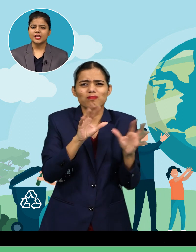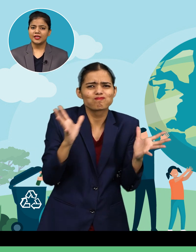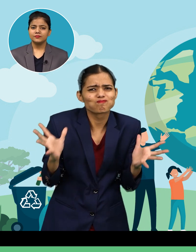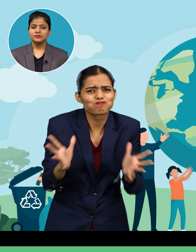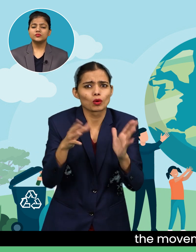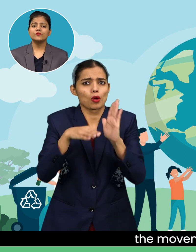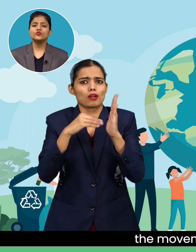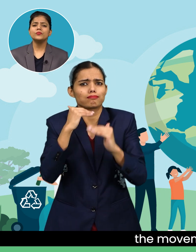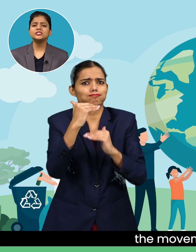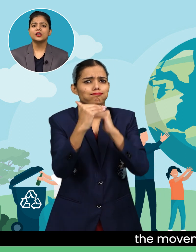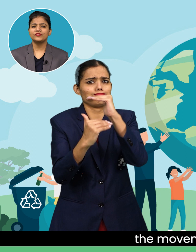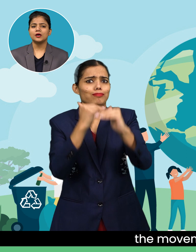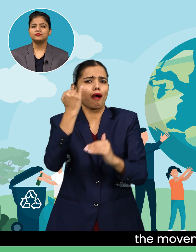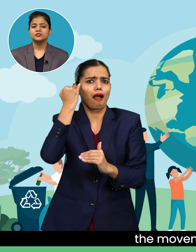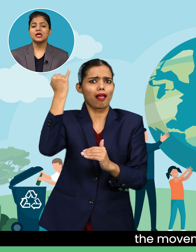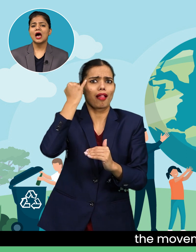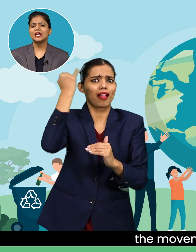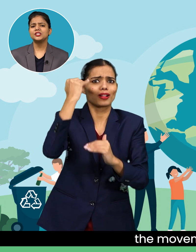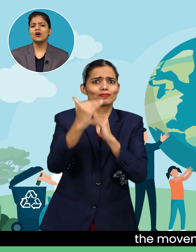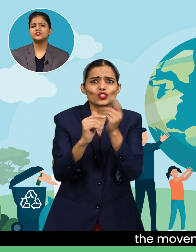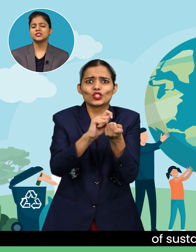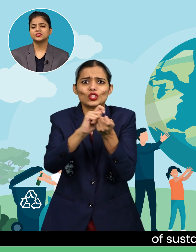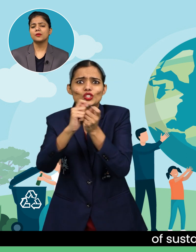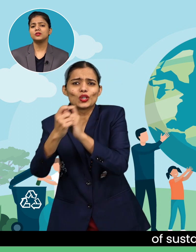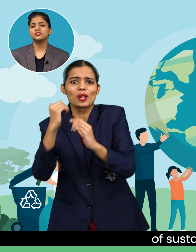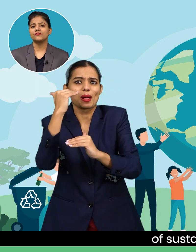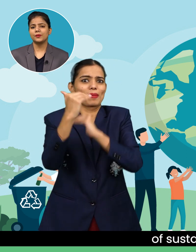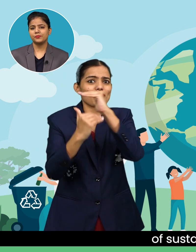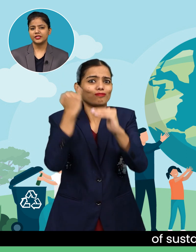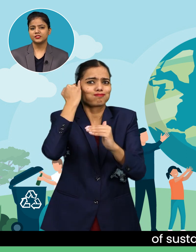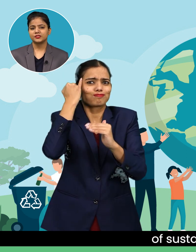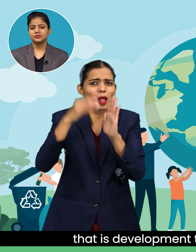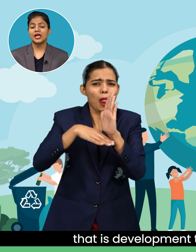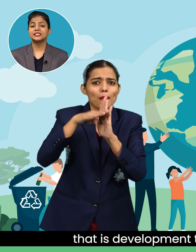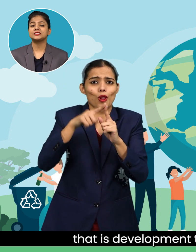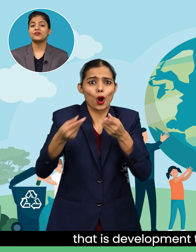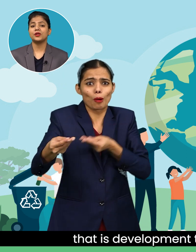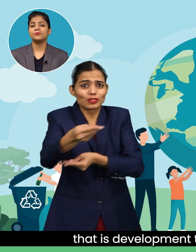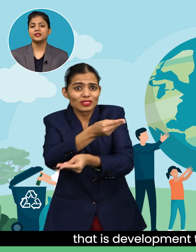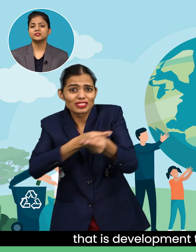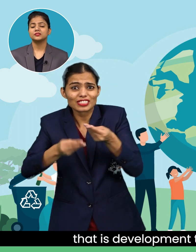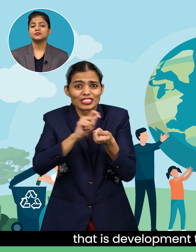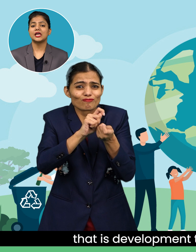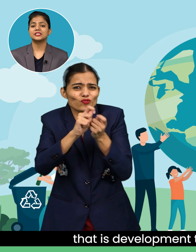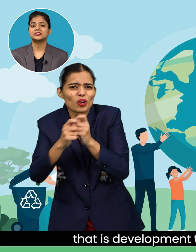Over time, the movement developed the idea of sustainable development, that is